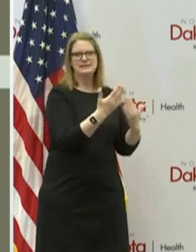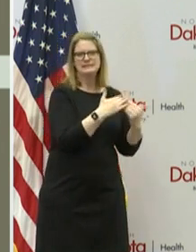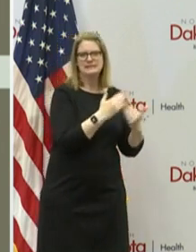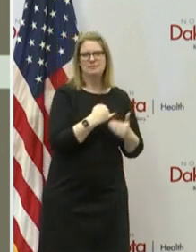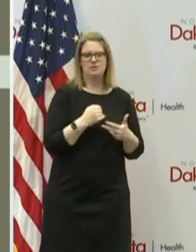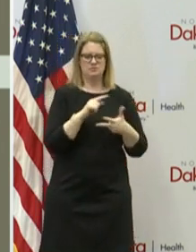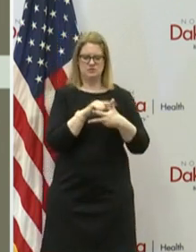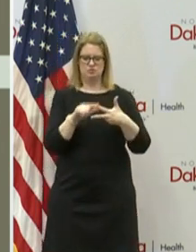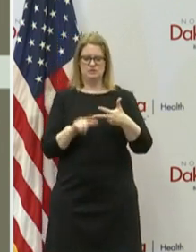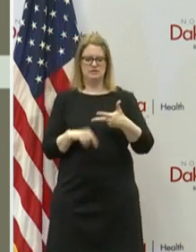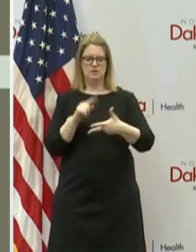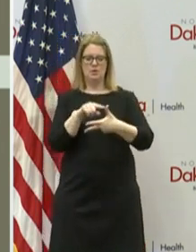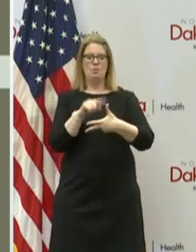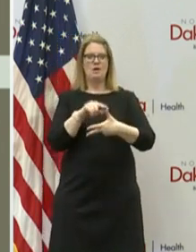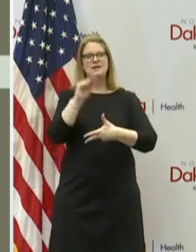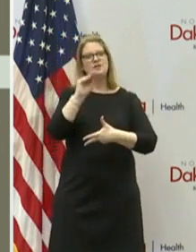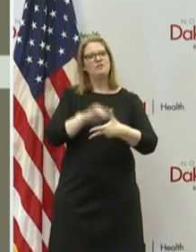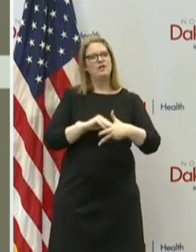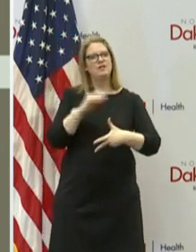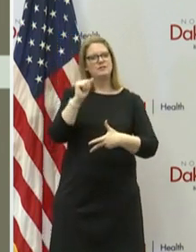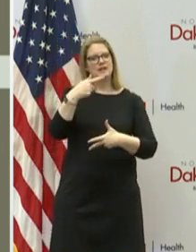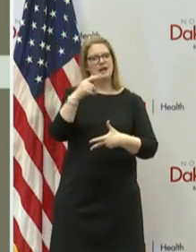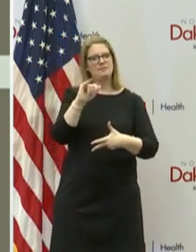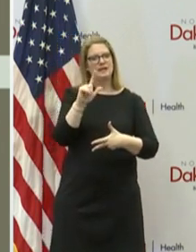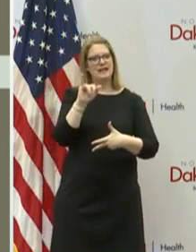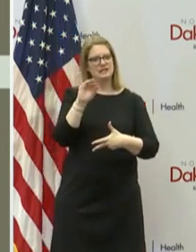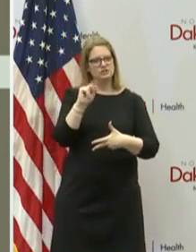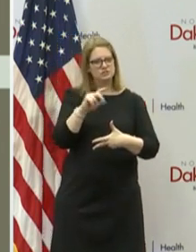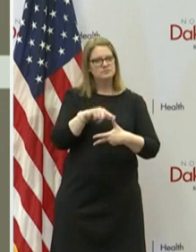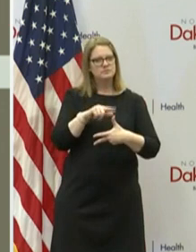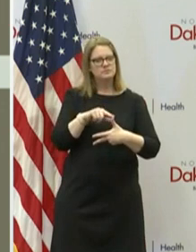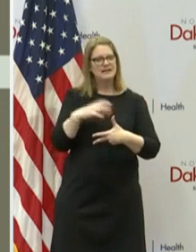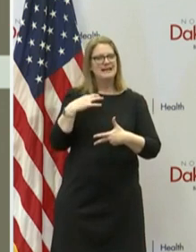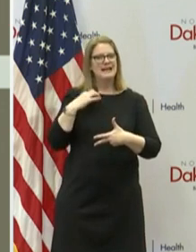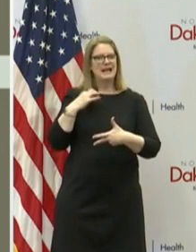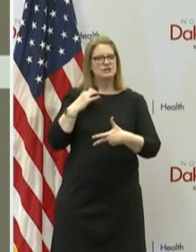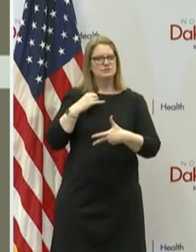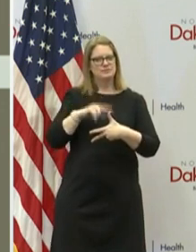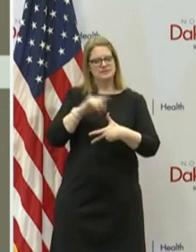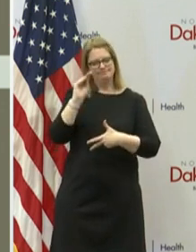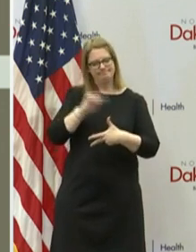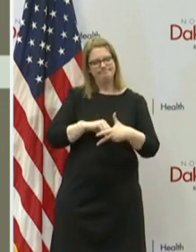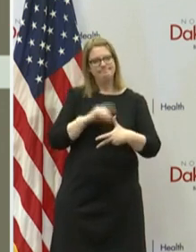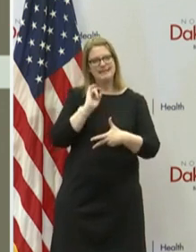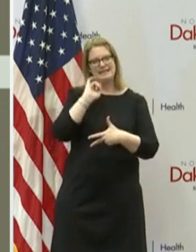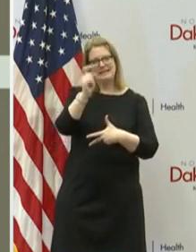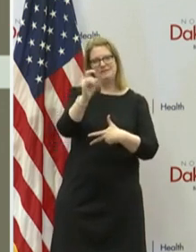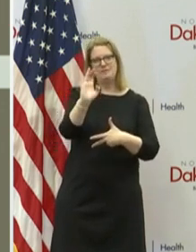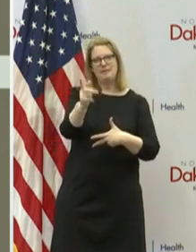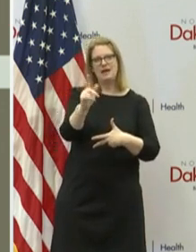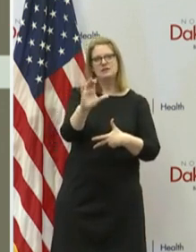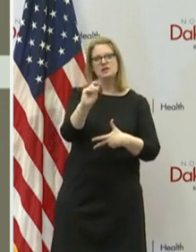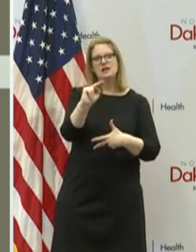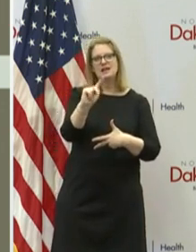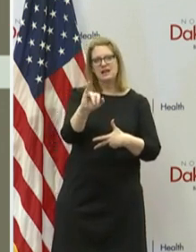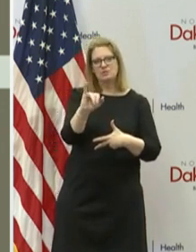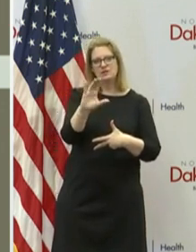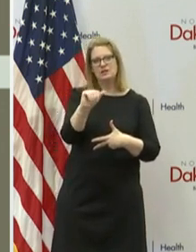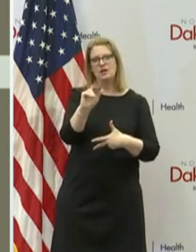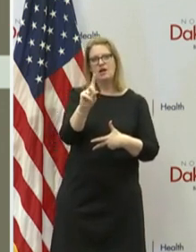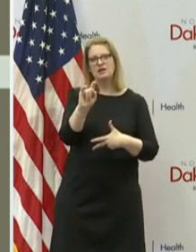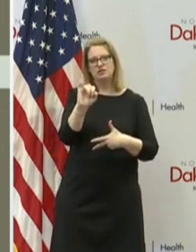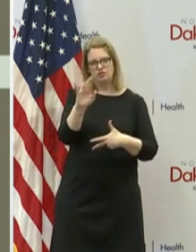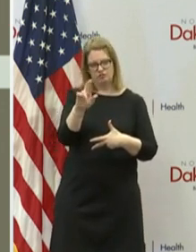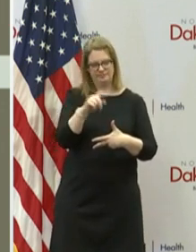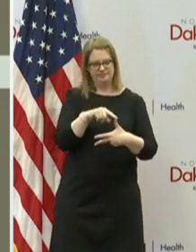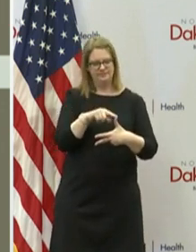steps. One is you fill out your application, and eligible voters must fill out and complete and return to their county auditor an application to receive a